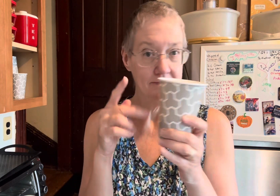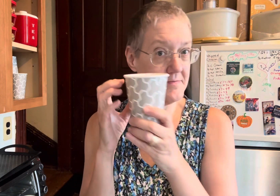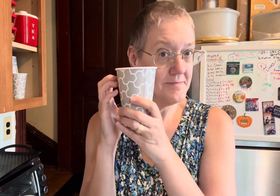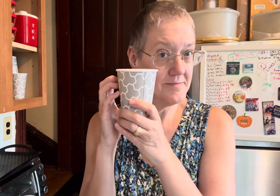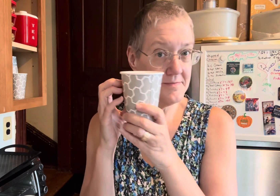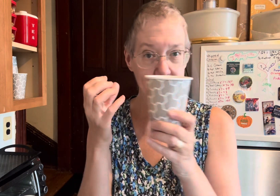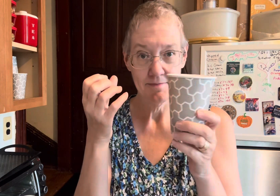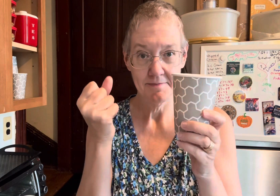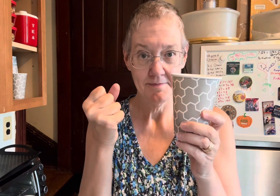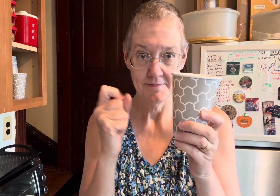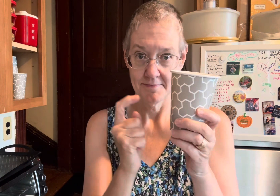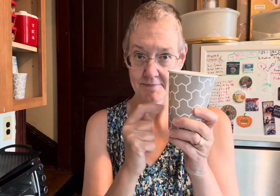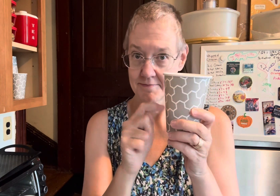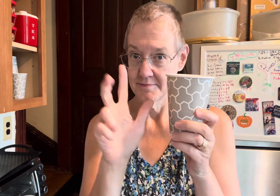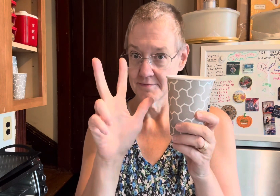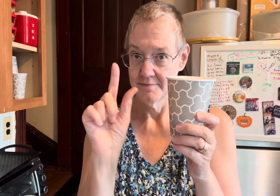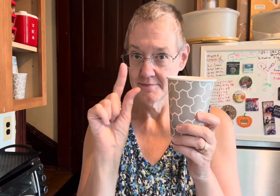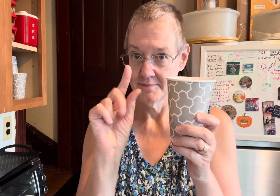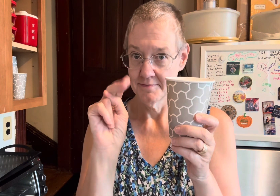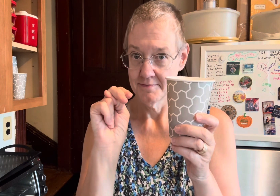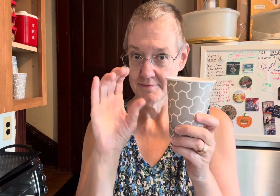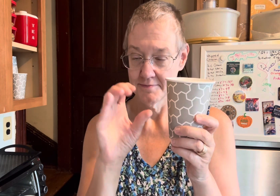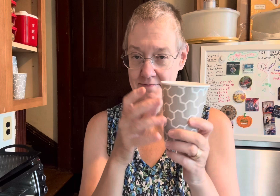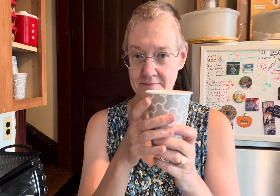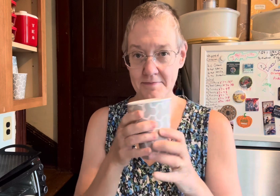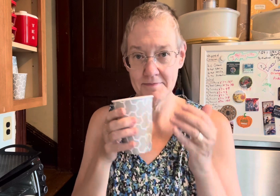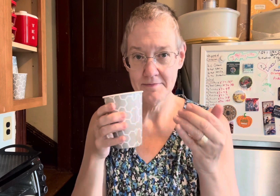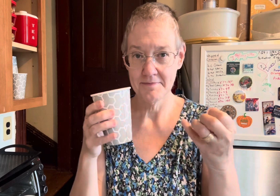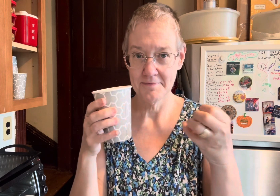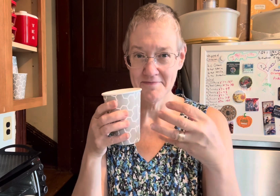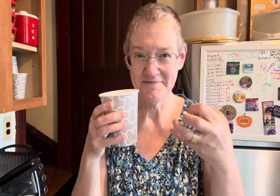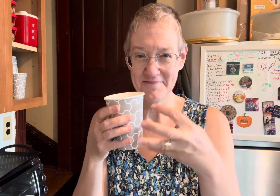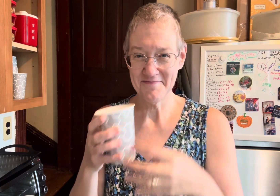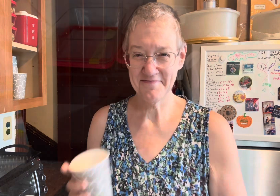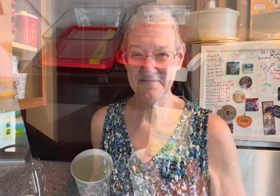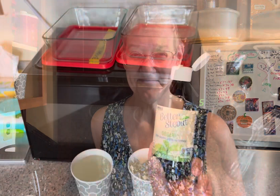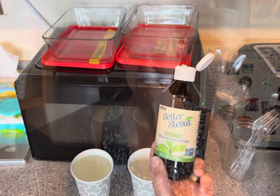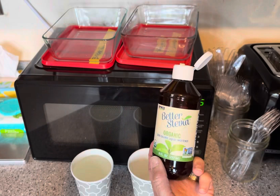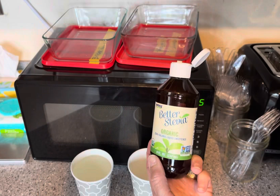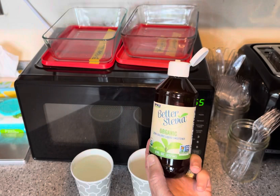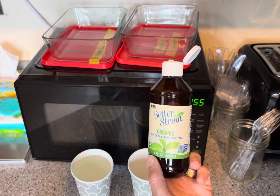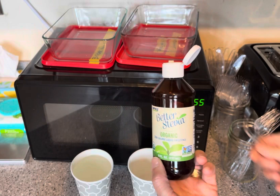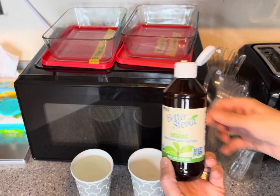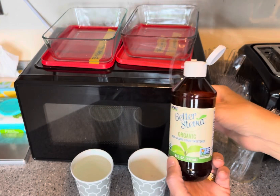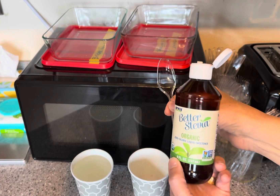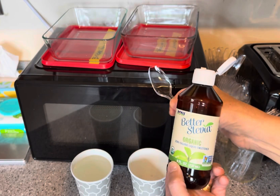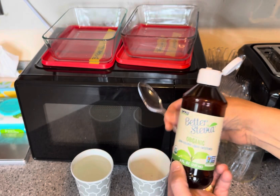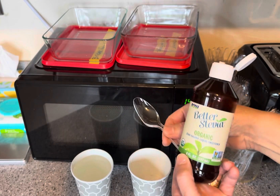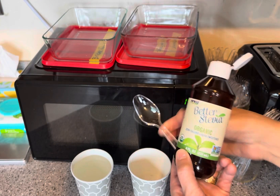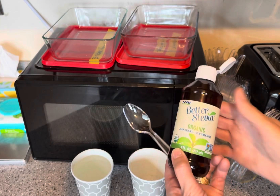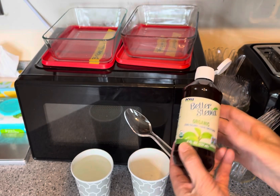unsweetened canned coconut milk, 3 grams of net carbs. So let's get these going.